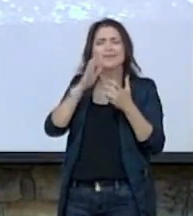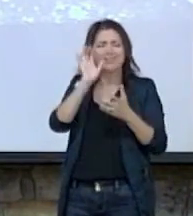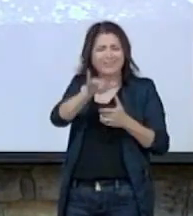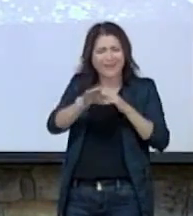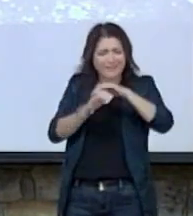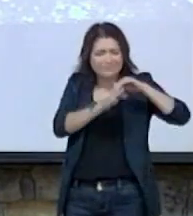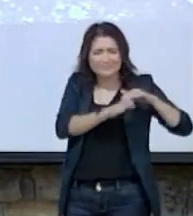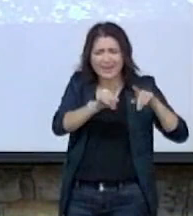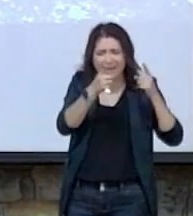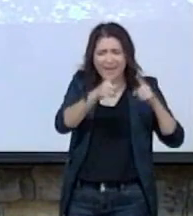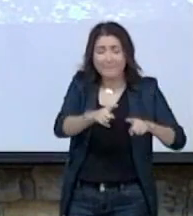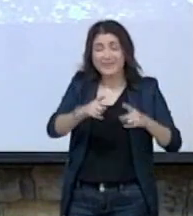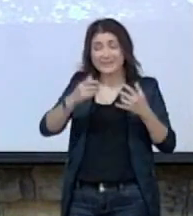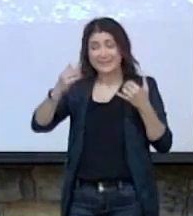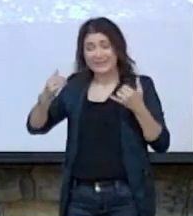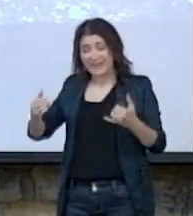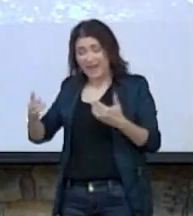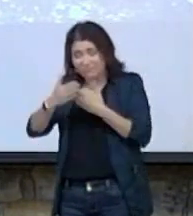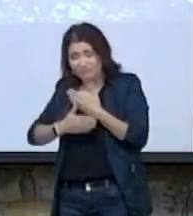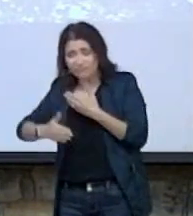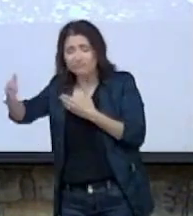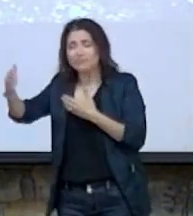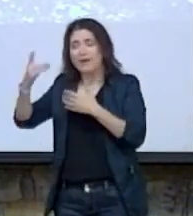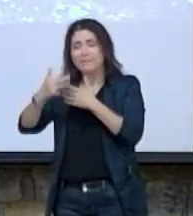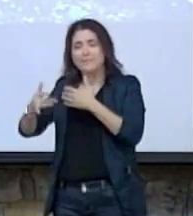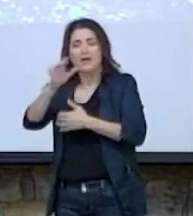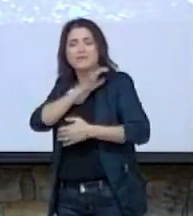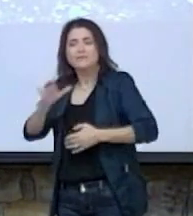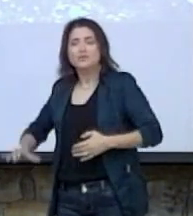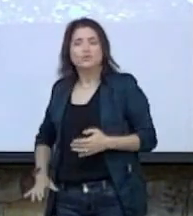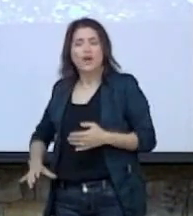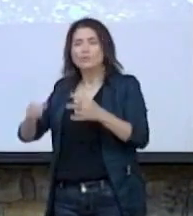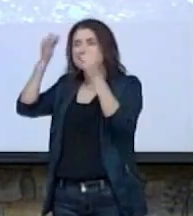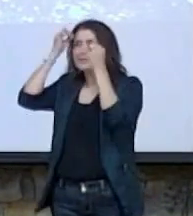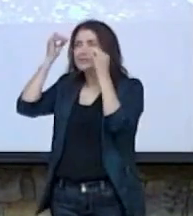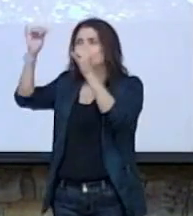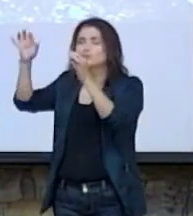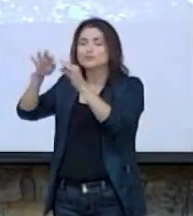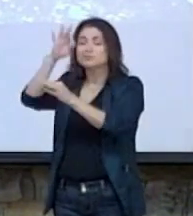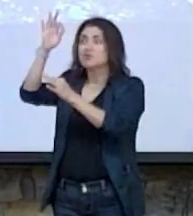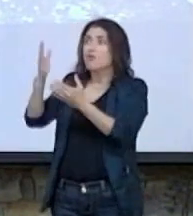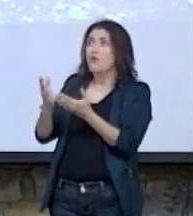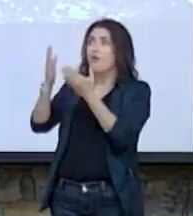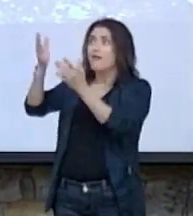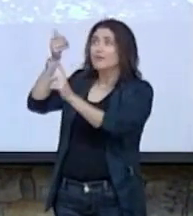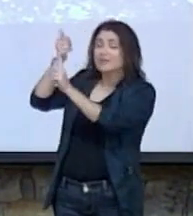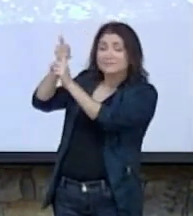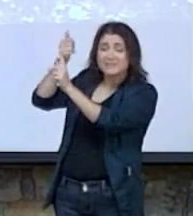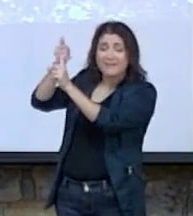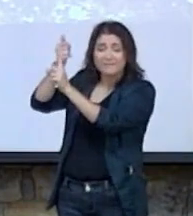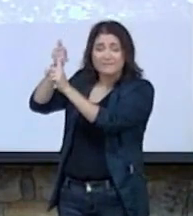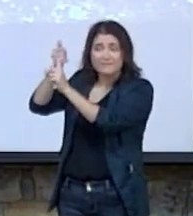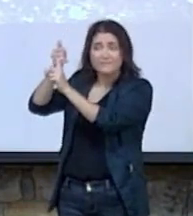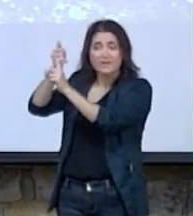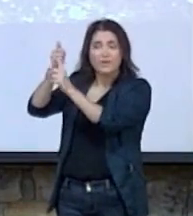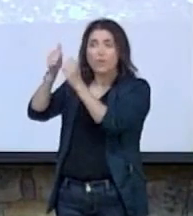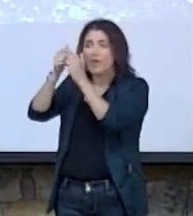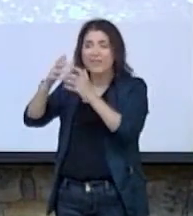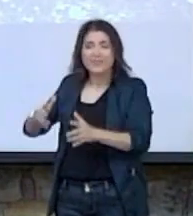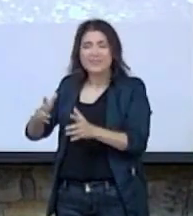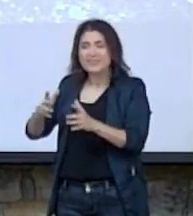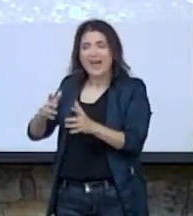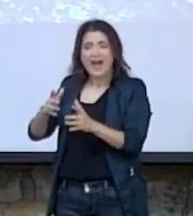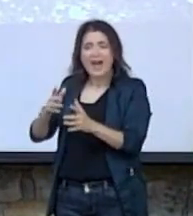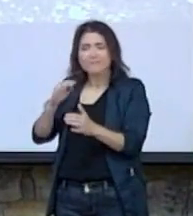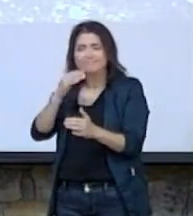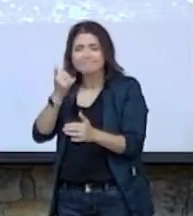will the blood of Christ, who through the eternal Spirit offered himself without blemish to God, purify our conscience from dead works to